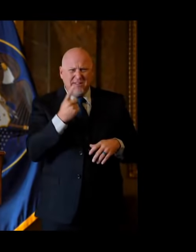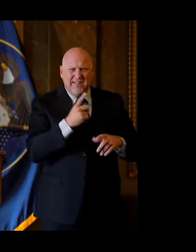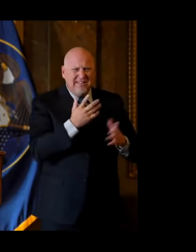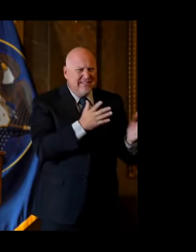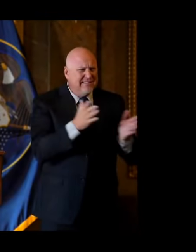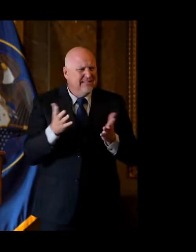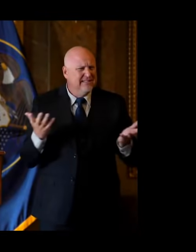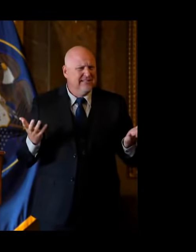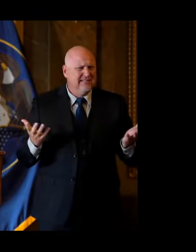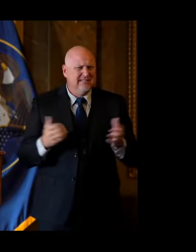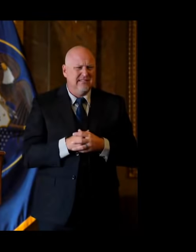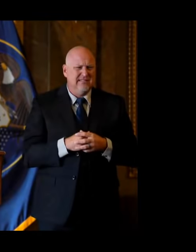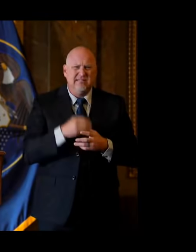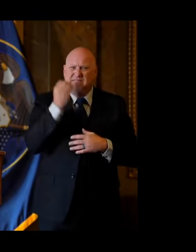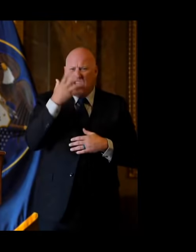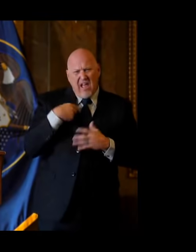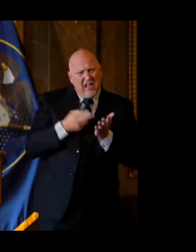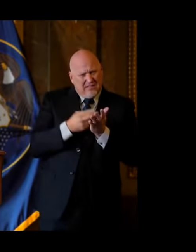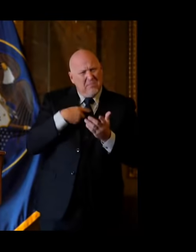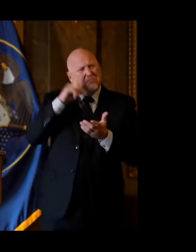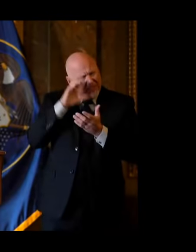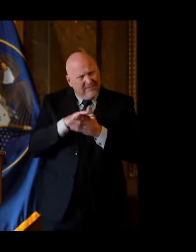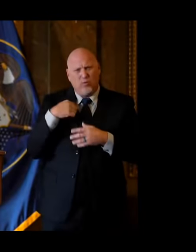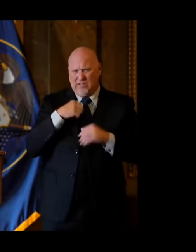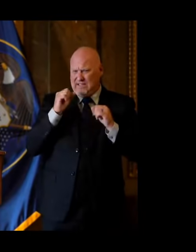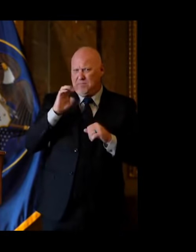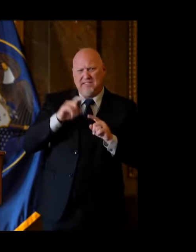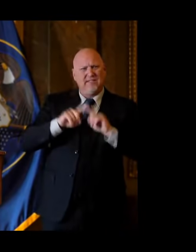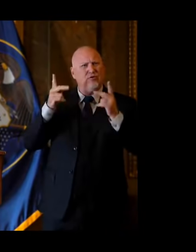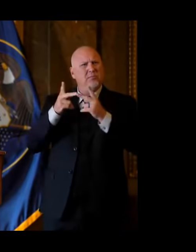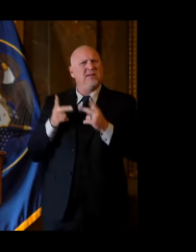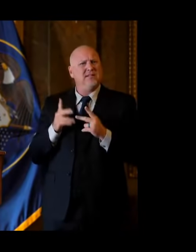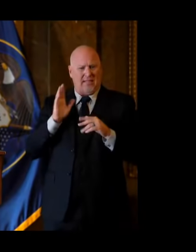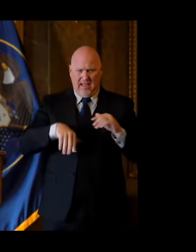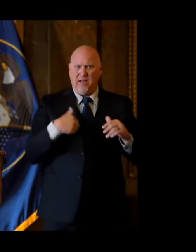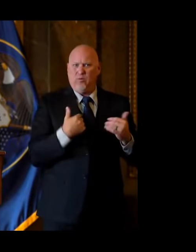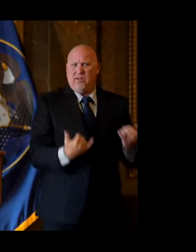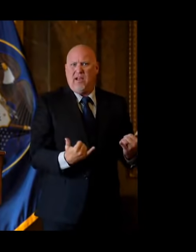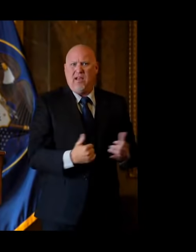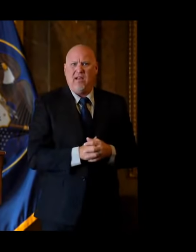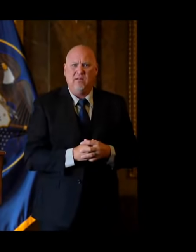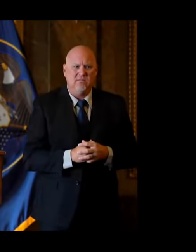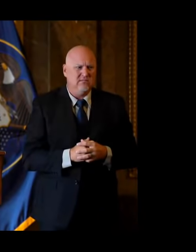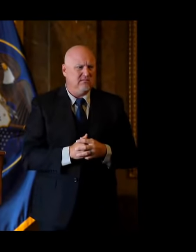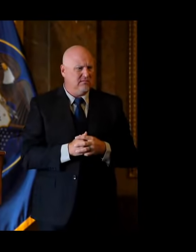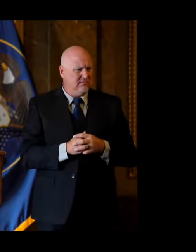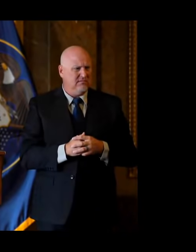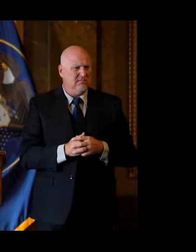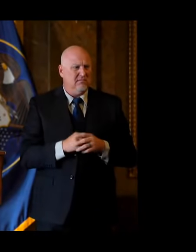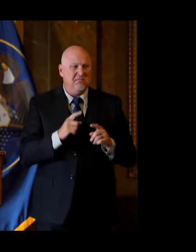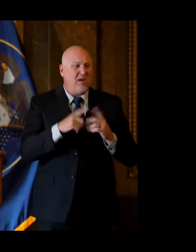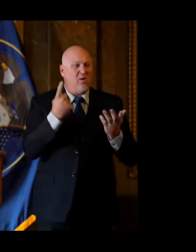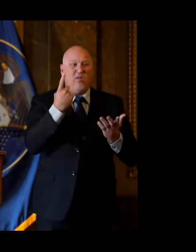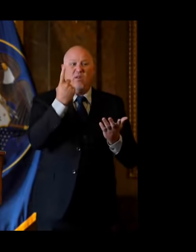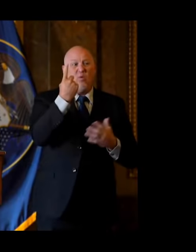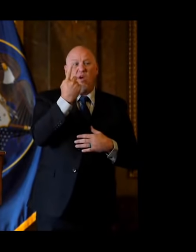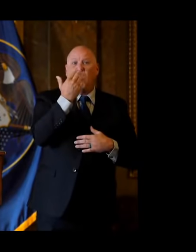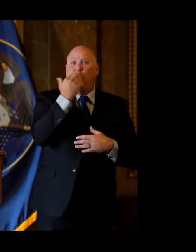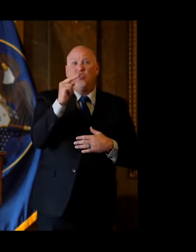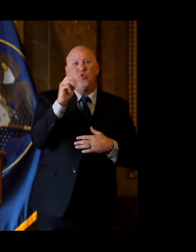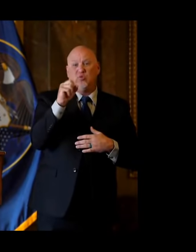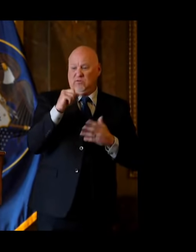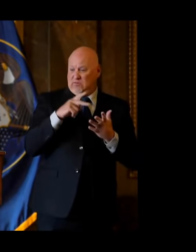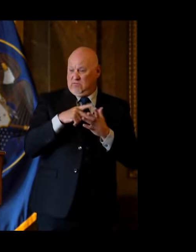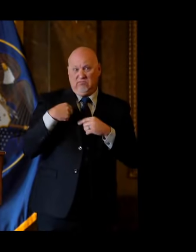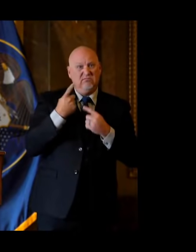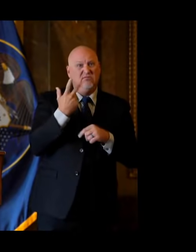And if there's any good news over the past 3.5 weeks, it's that we have seen more and more